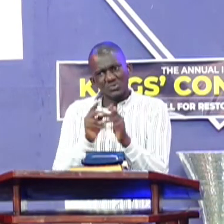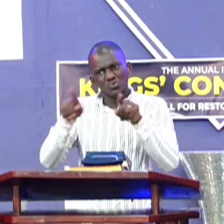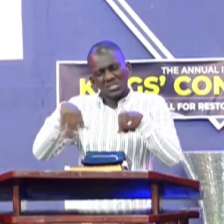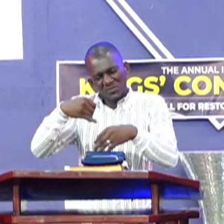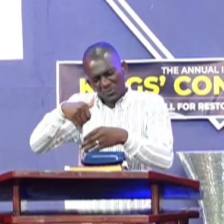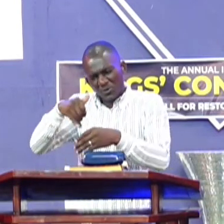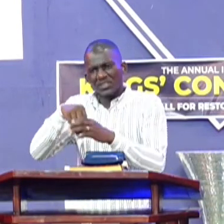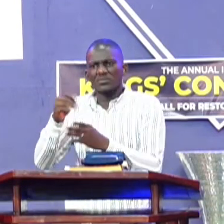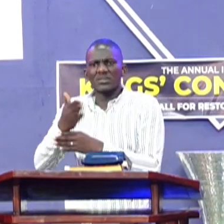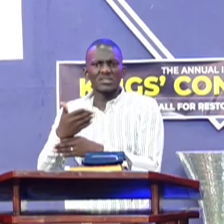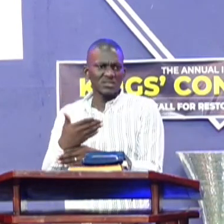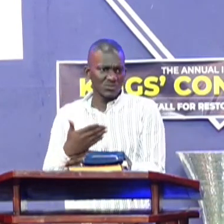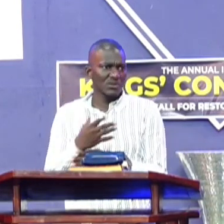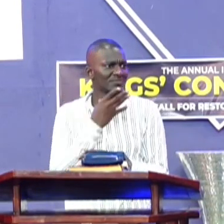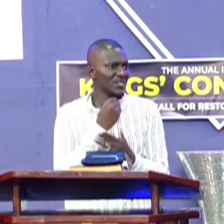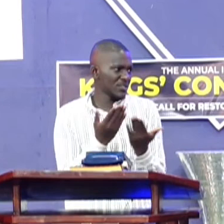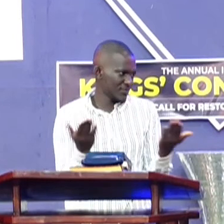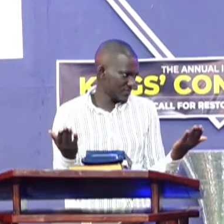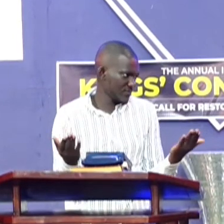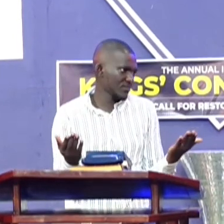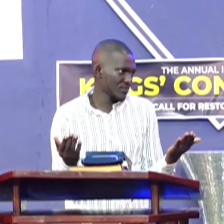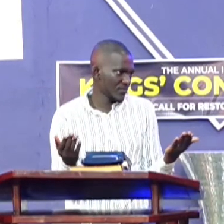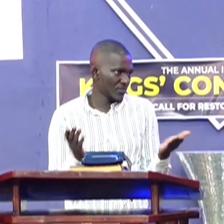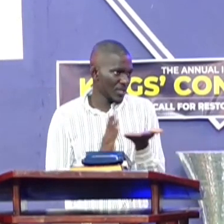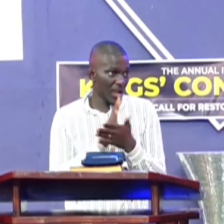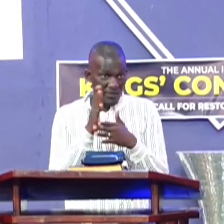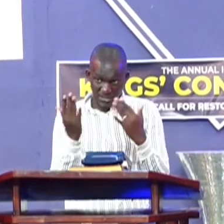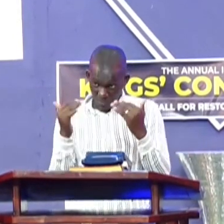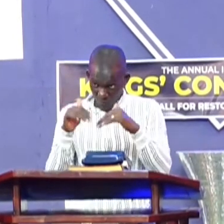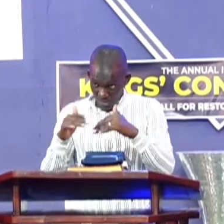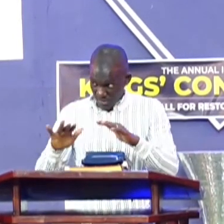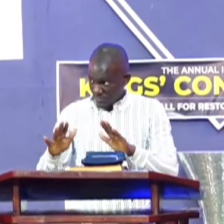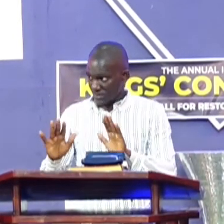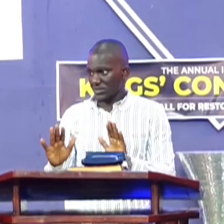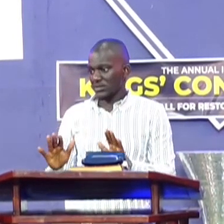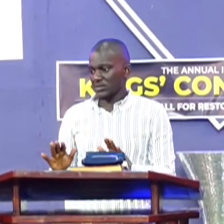be involved in ministry. The men, after this